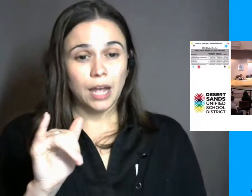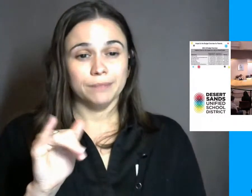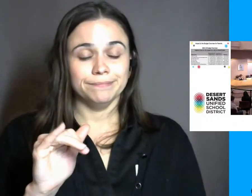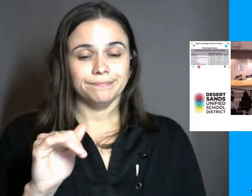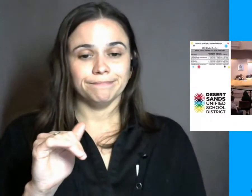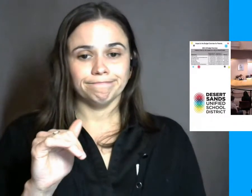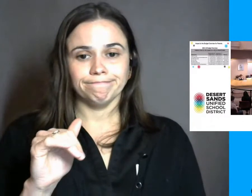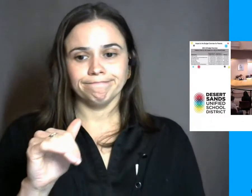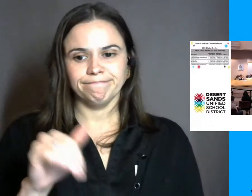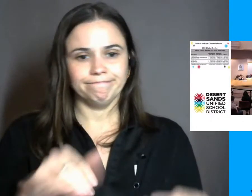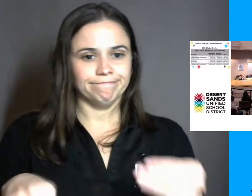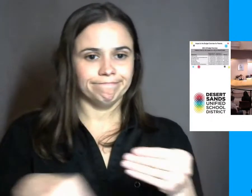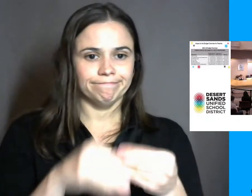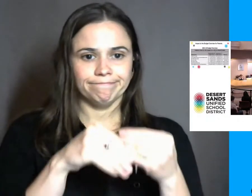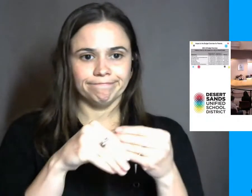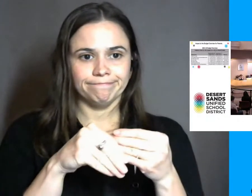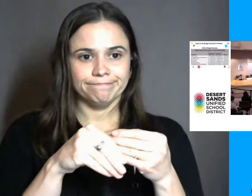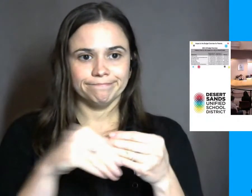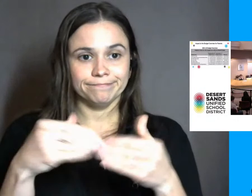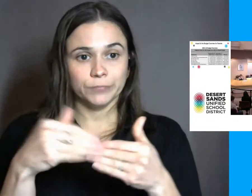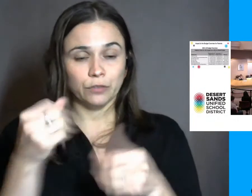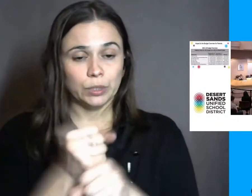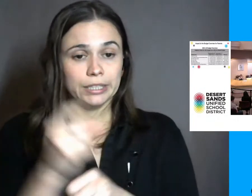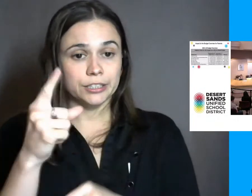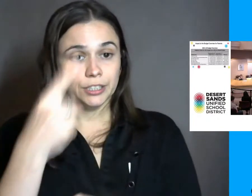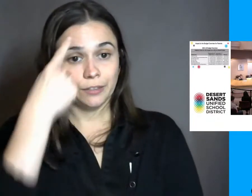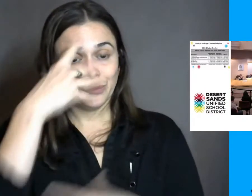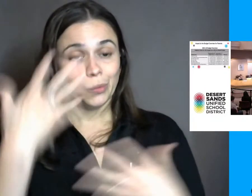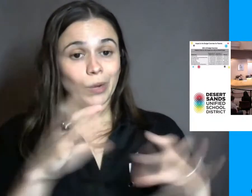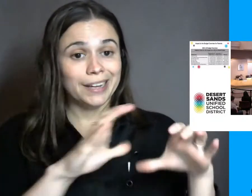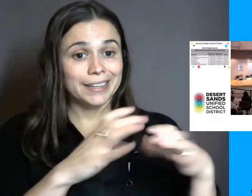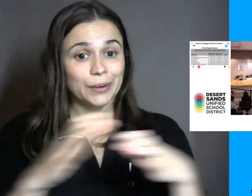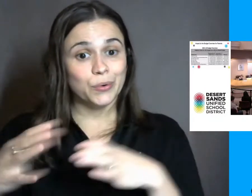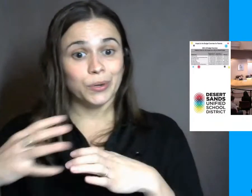Again, those are categorical slash targeted programs.